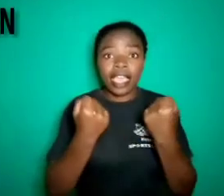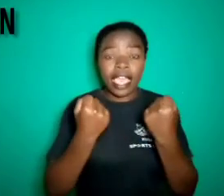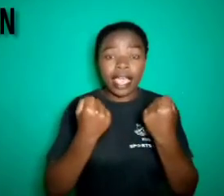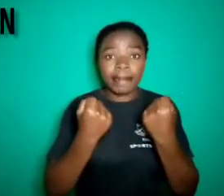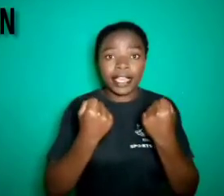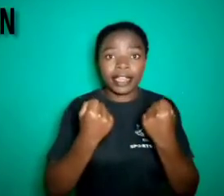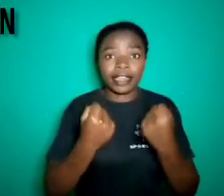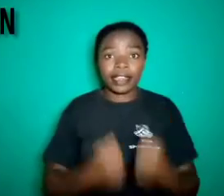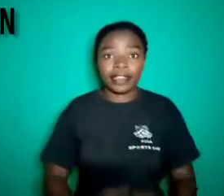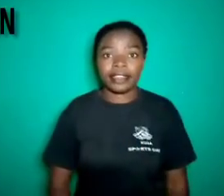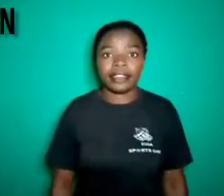happen,